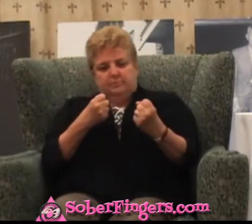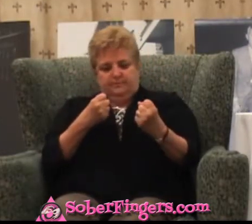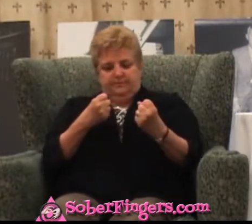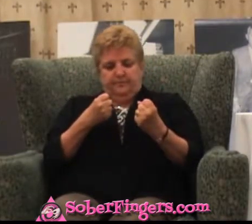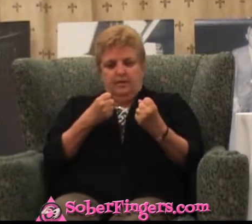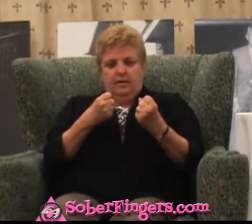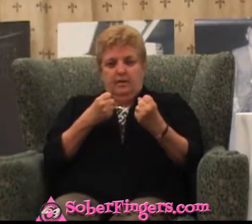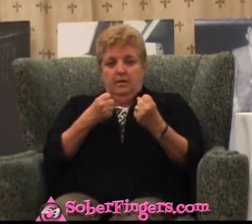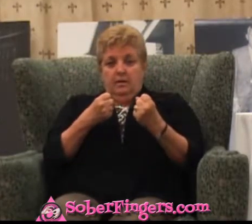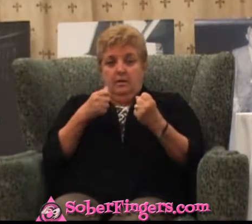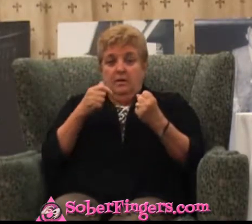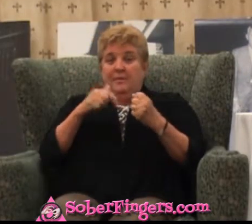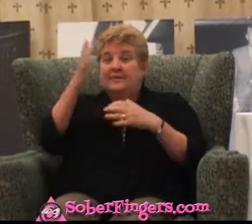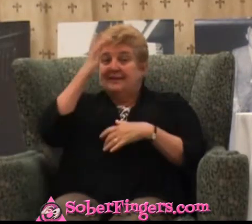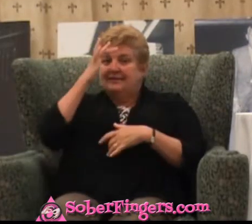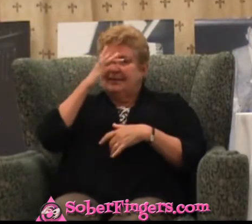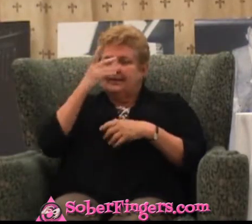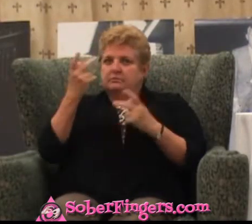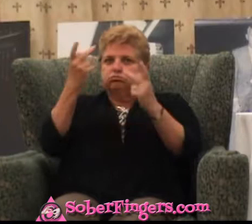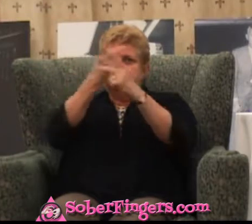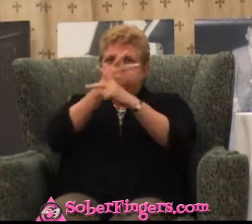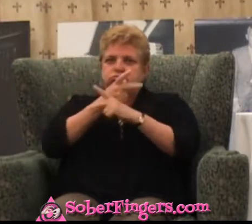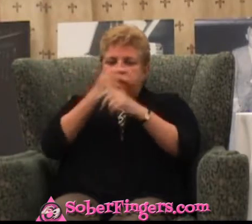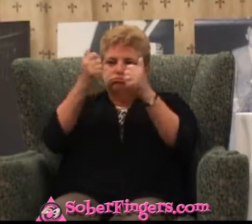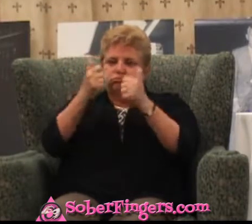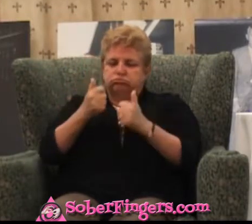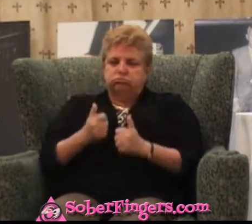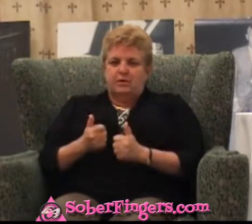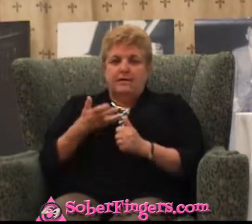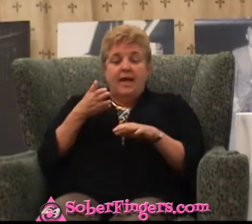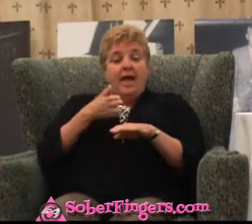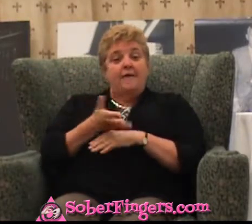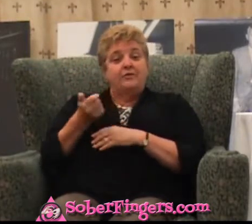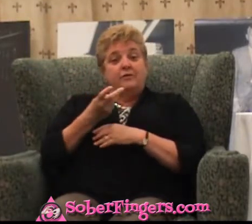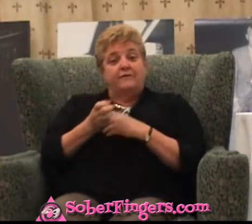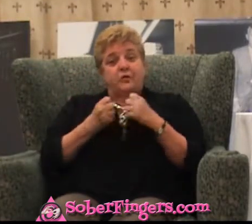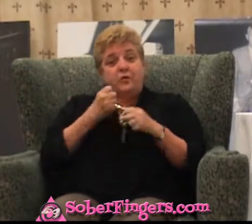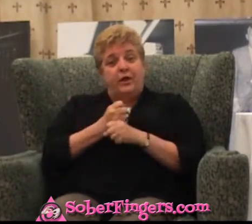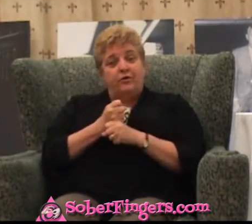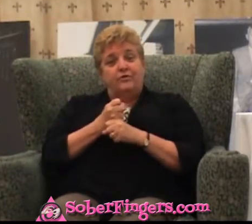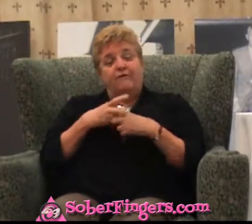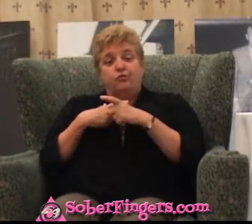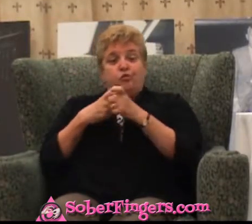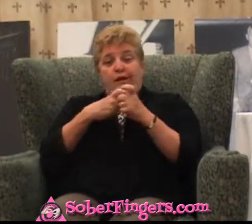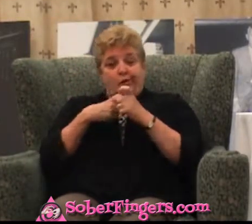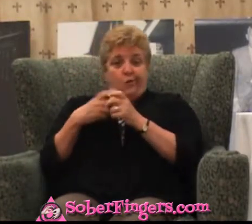Progressive disease, however. After a few years of running around the neighborhood with that towel, I didn't feel so